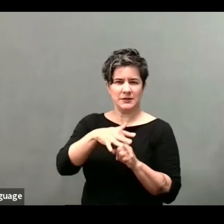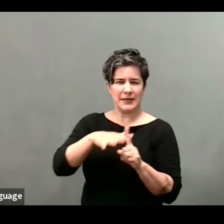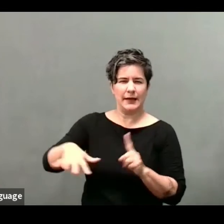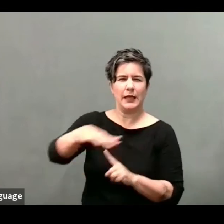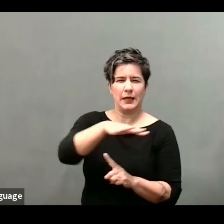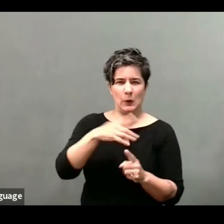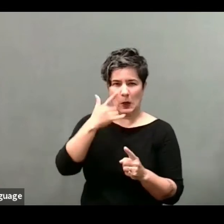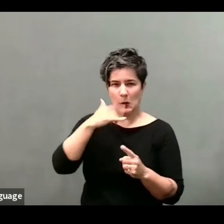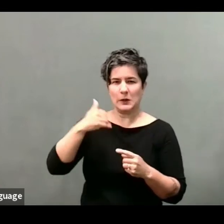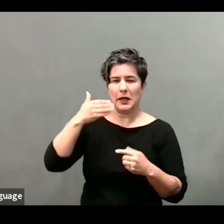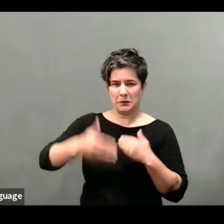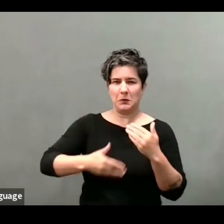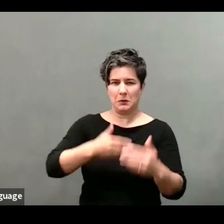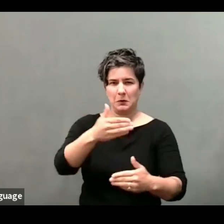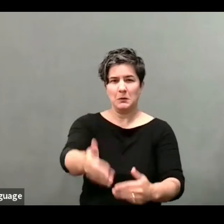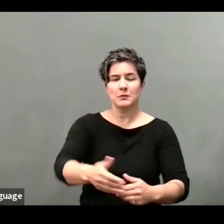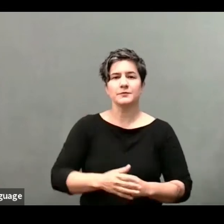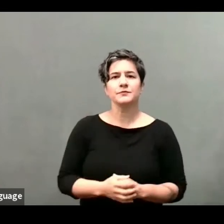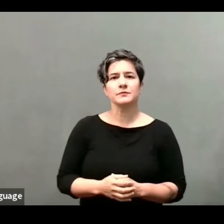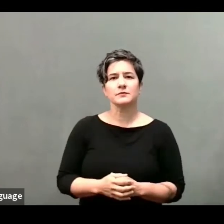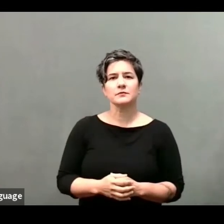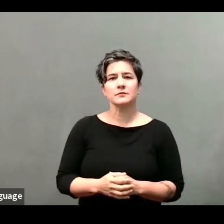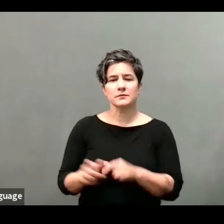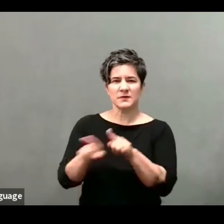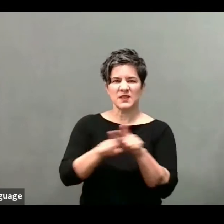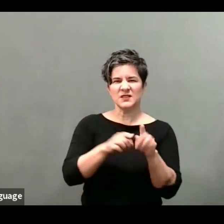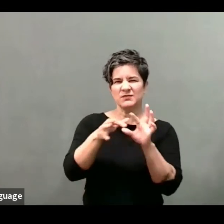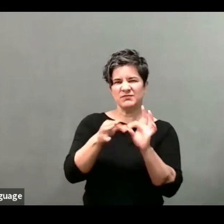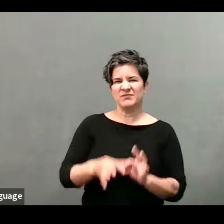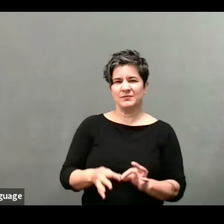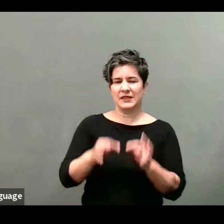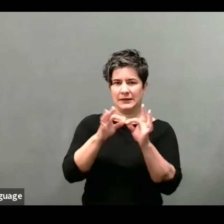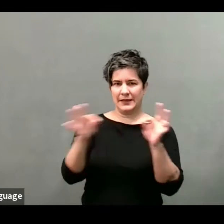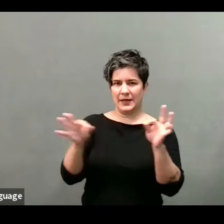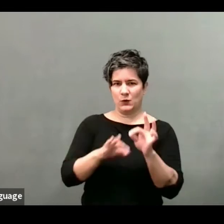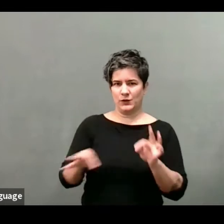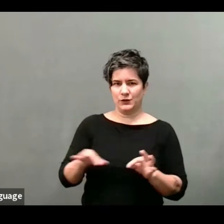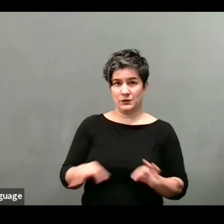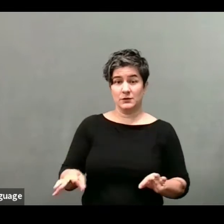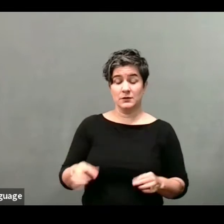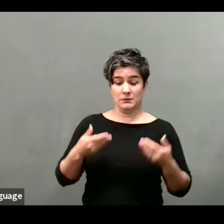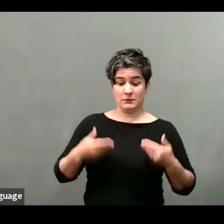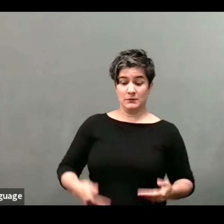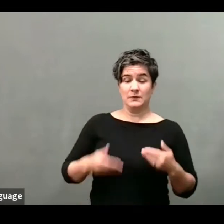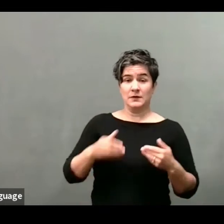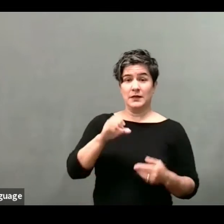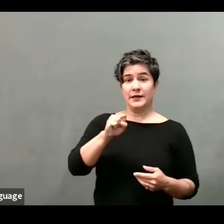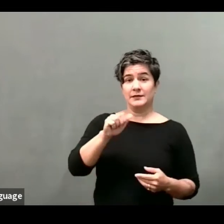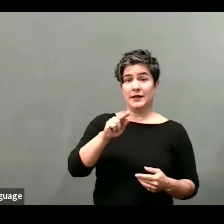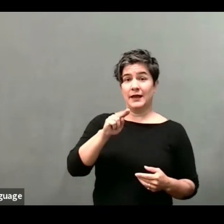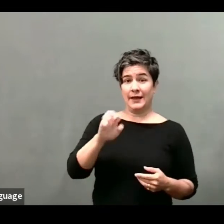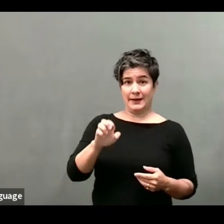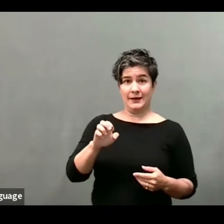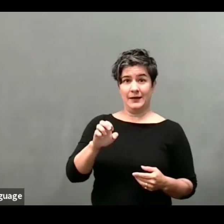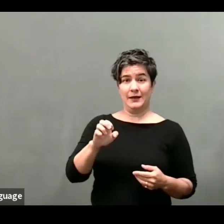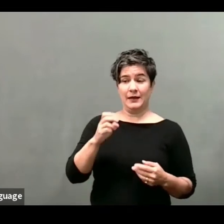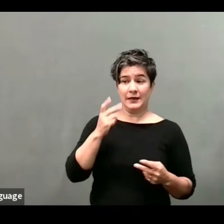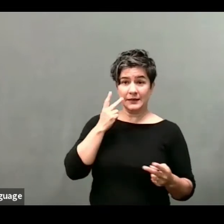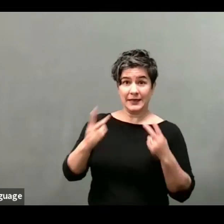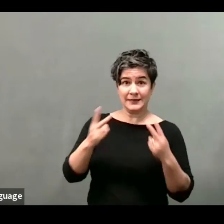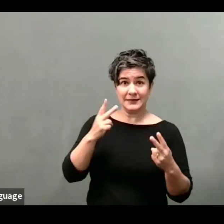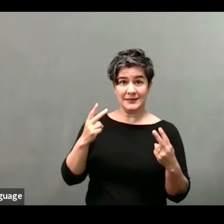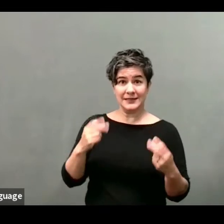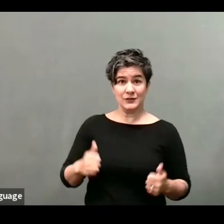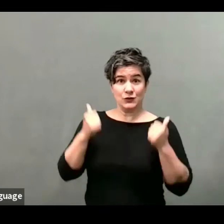I also want to make a mention of some of the language that I'll be using because I am a sexual assault nurse and I am seeing survivors of